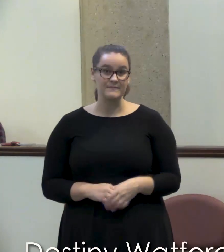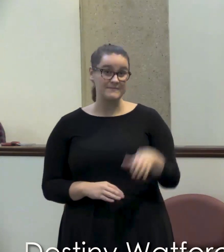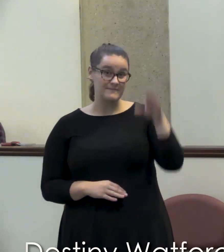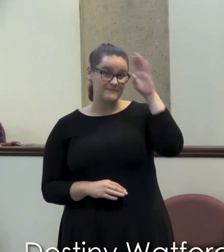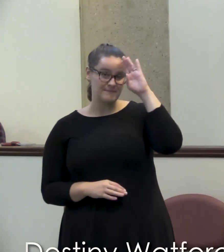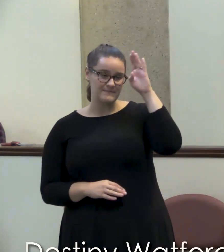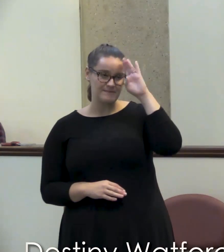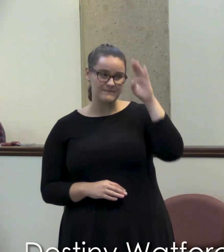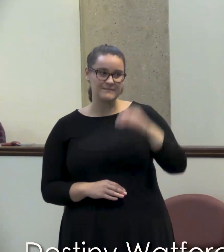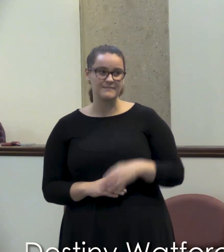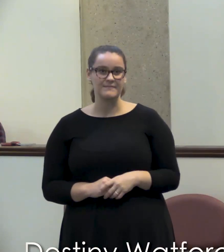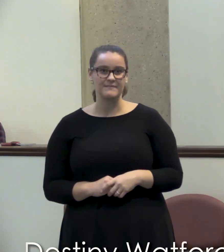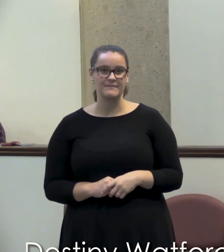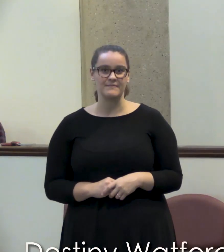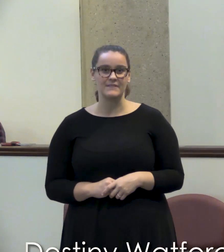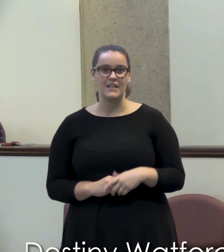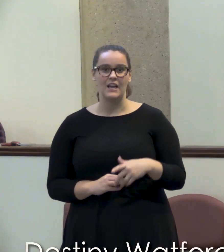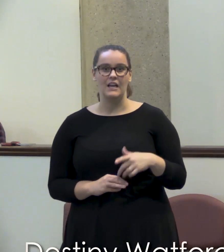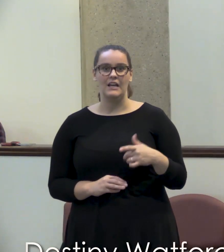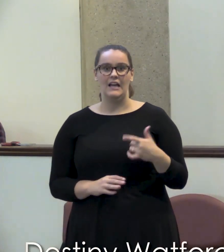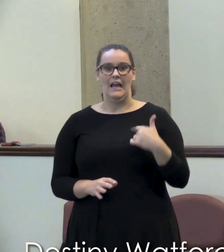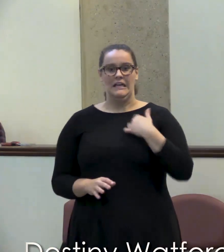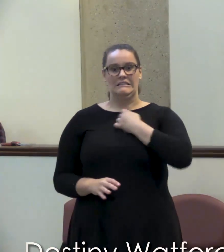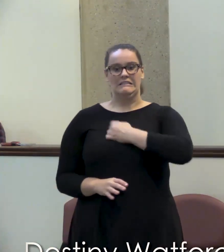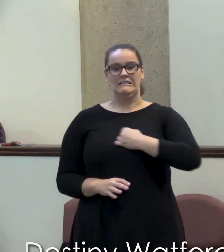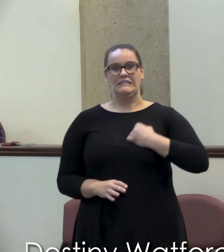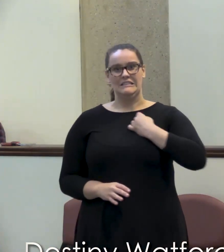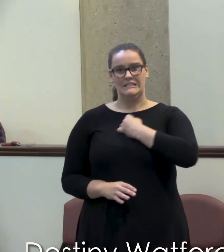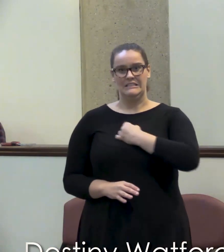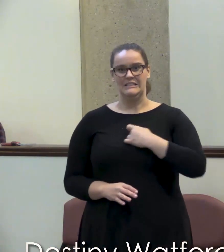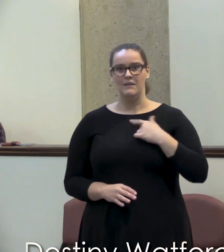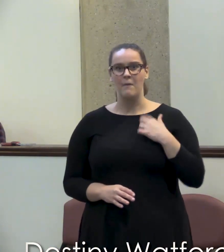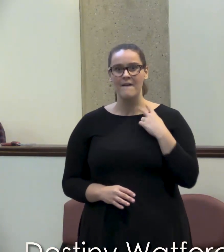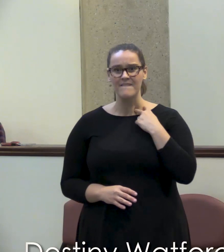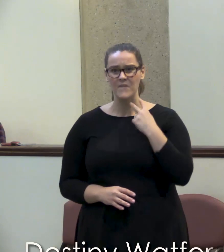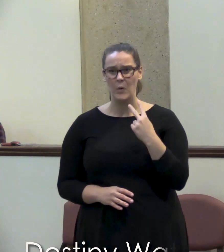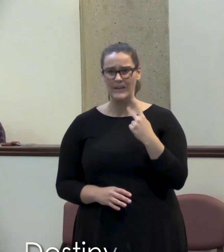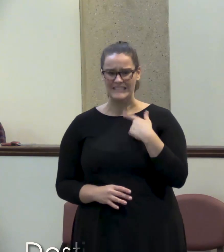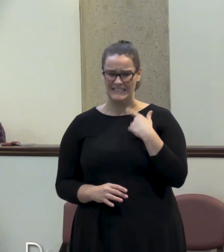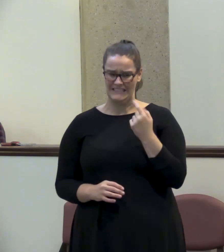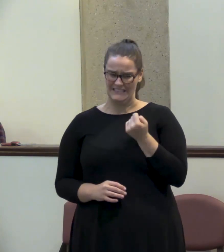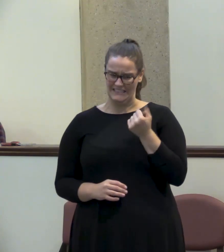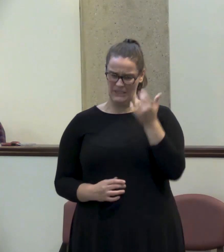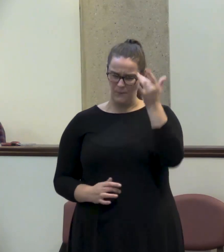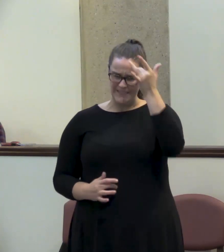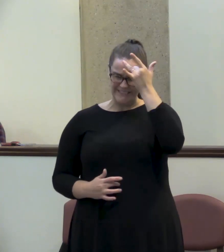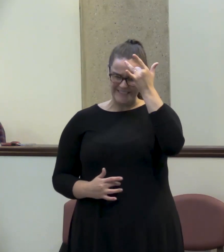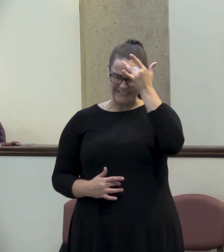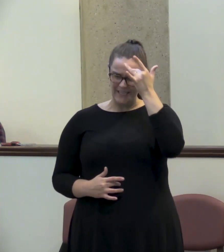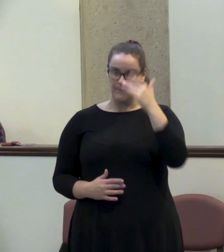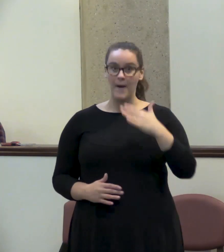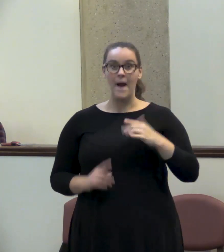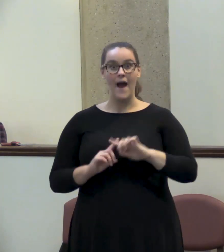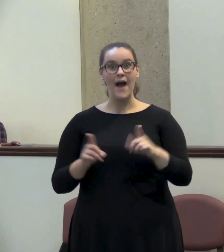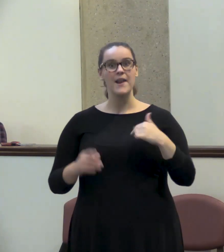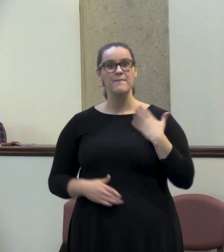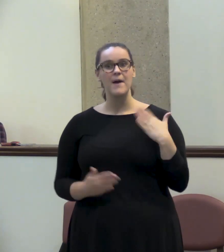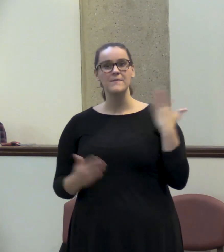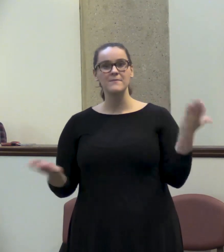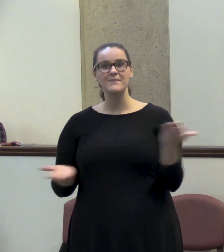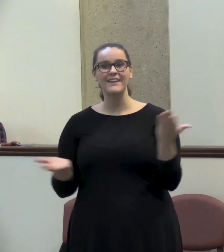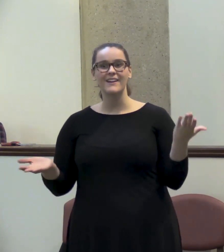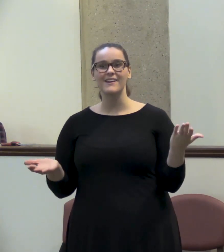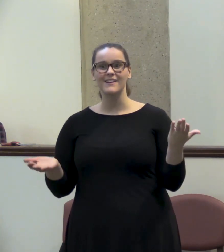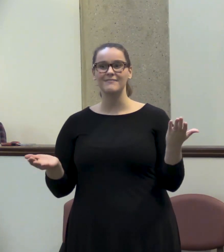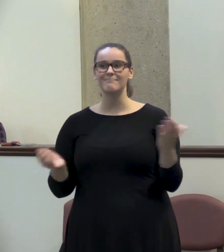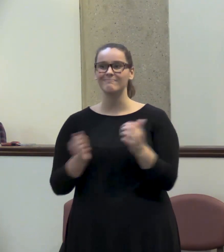Hi. You'll have to apologize. I apologize for my voice. I'm a little under the weather, but I'm happy to be here today with all of